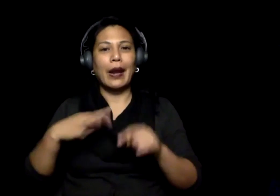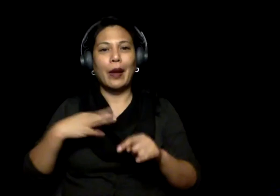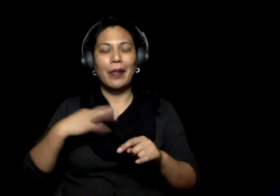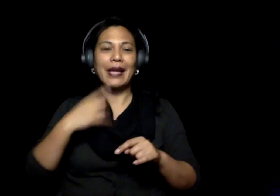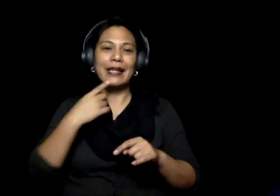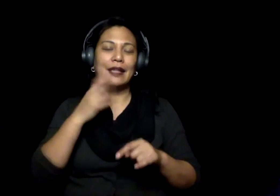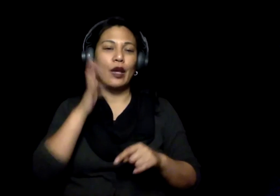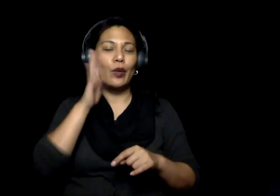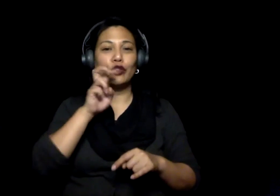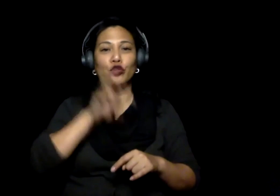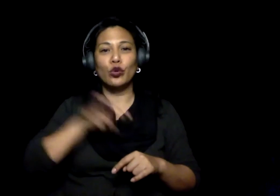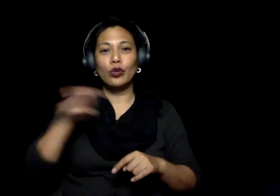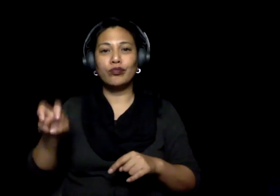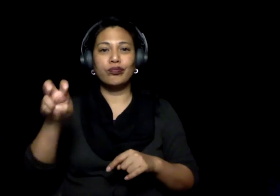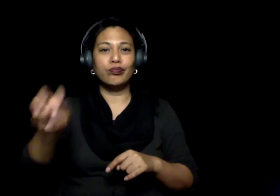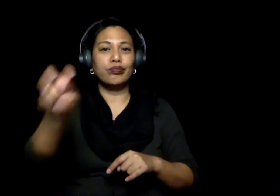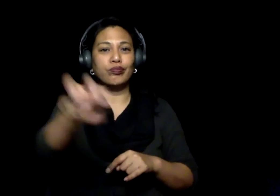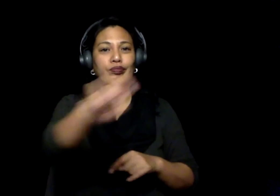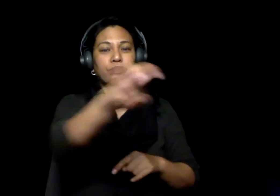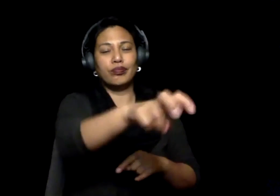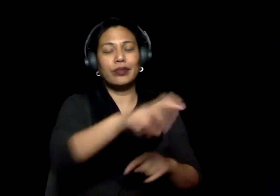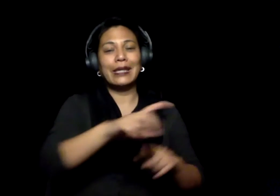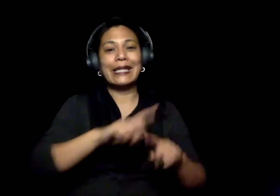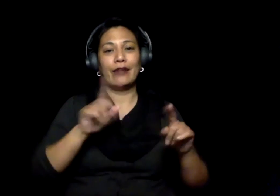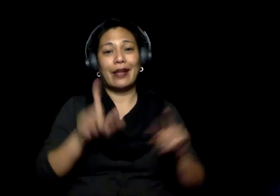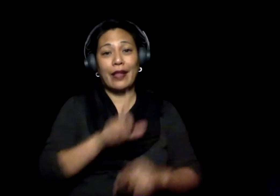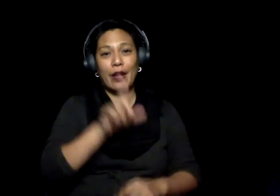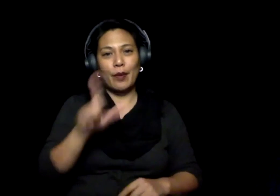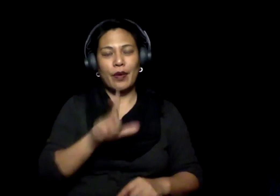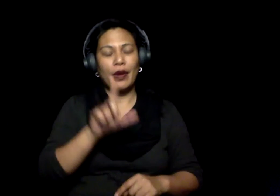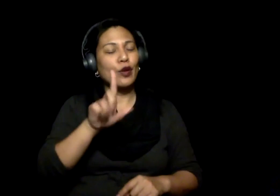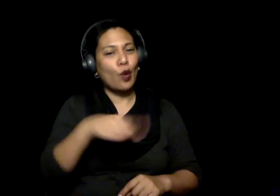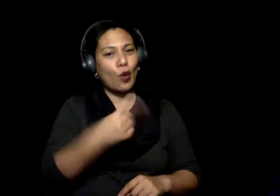Your programming would be just attached to one particular branch.